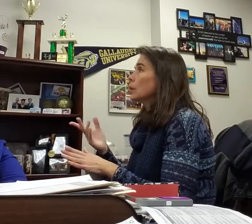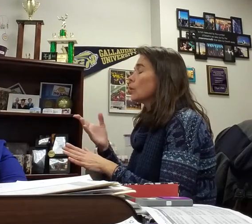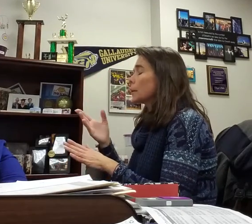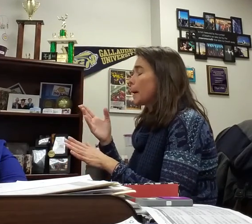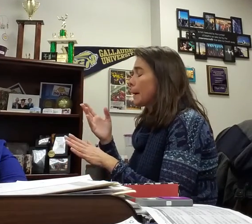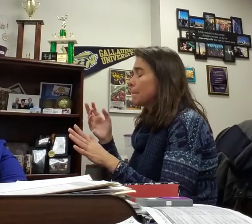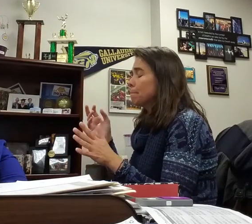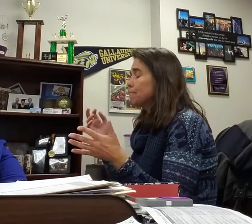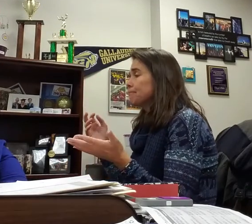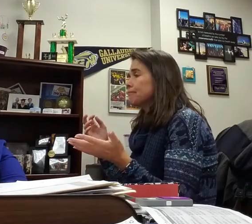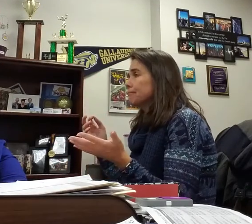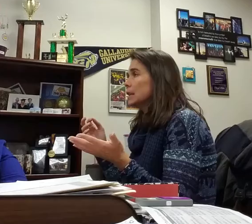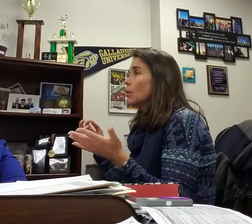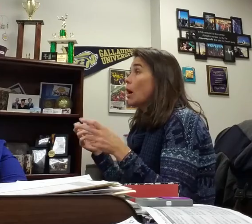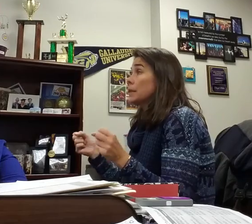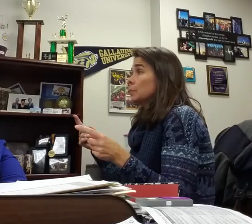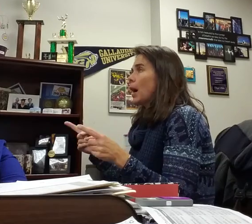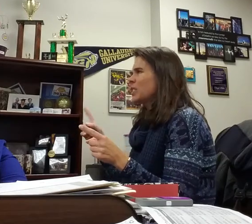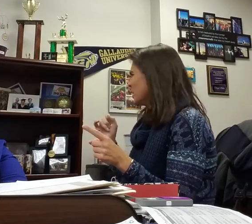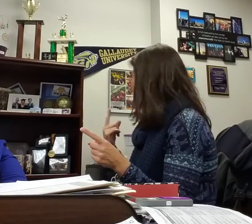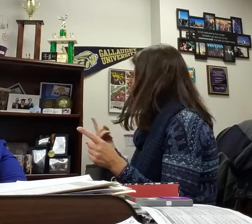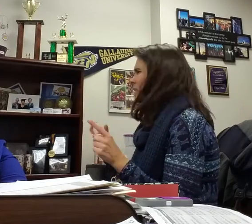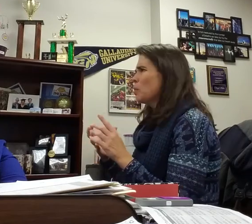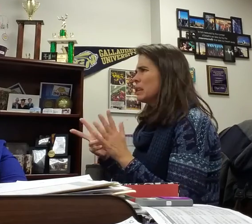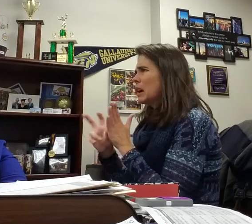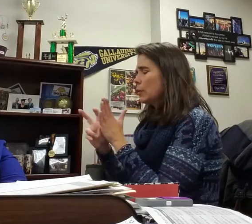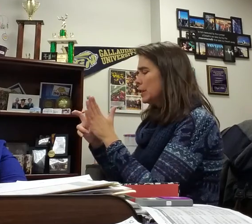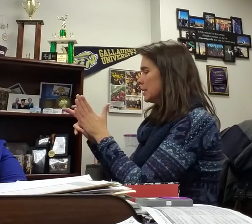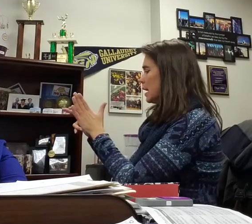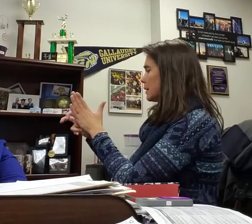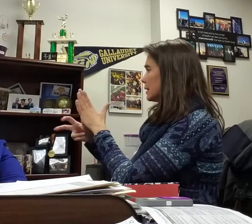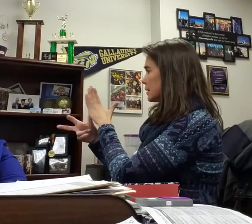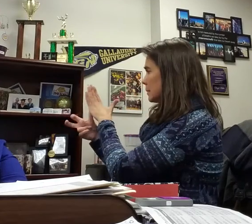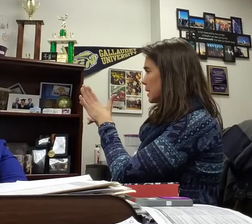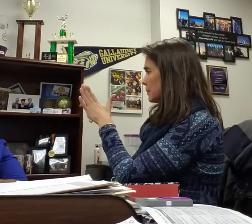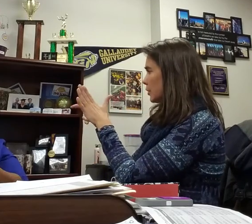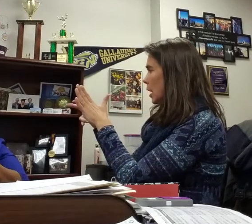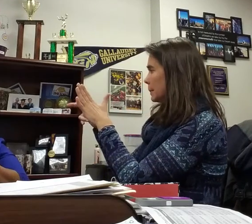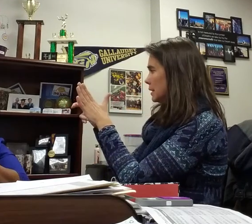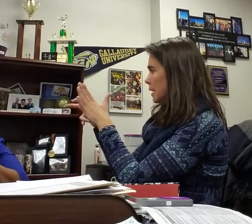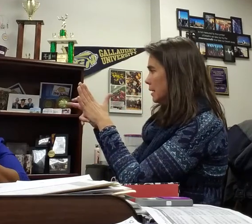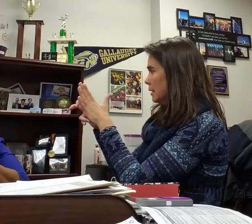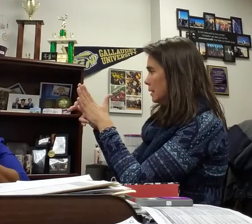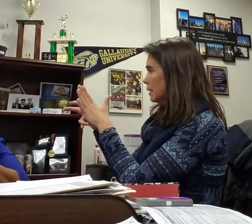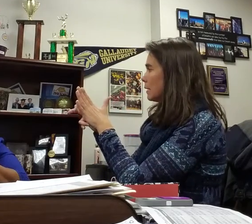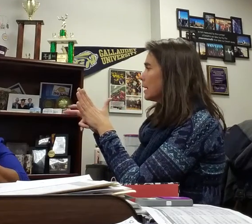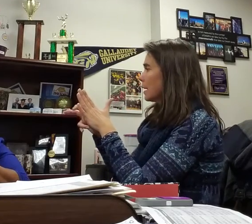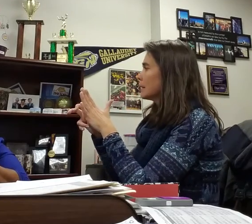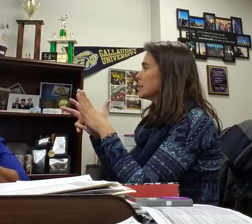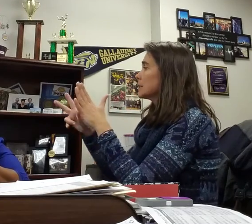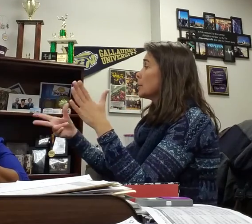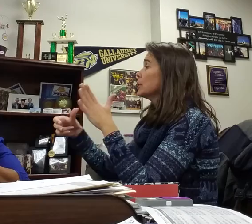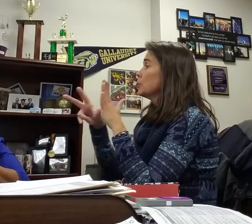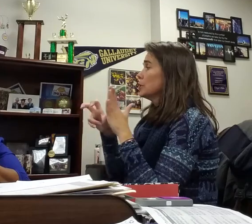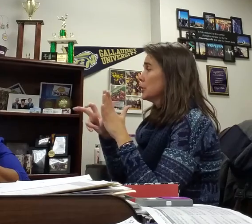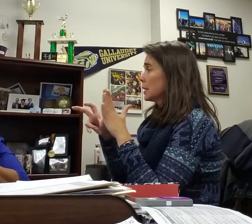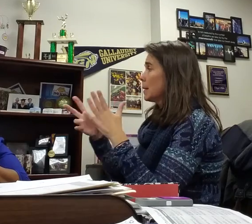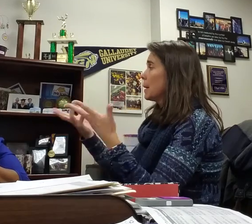or on the spot going, oh, someone, and we sign this sometimes for copy signing. Okay. Yeah, to someone who would just come up